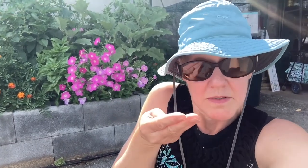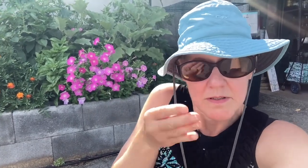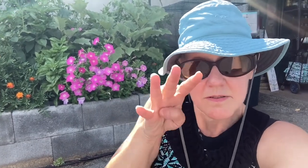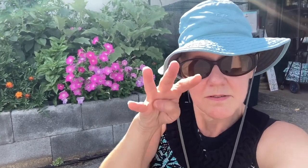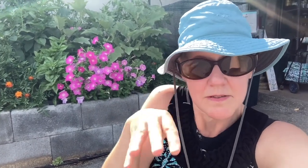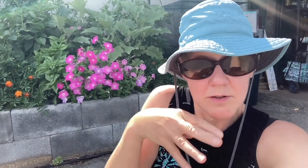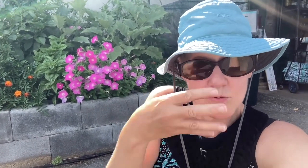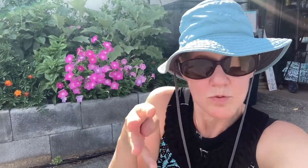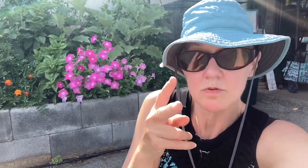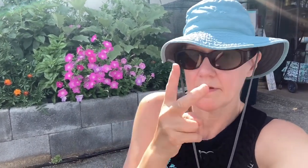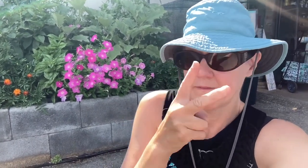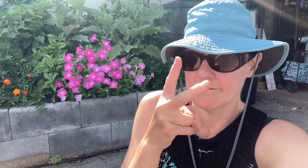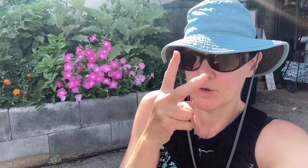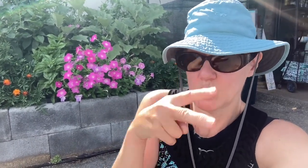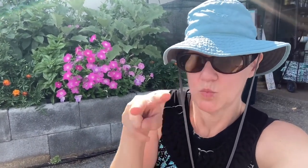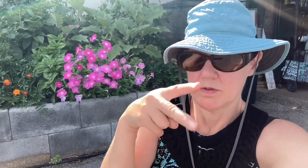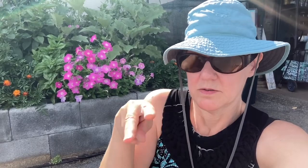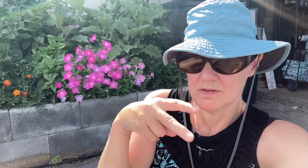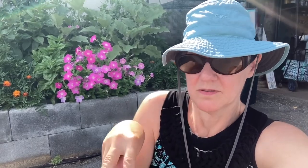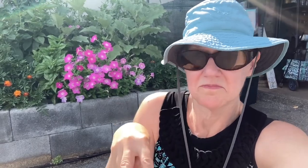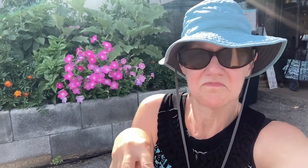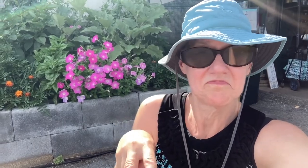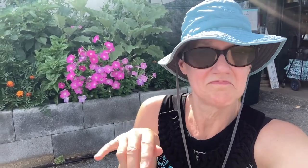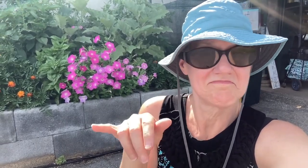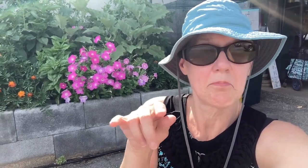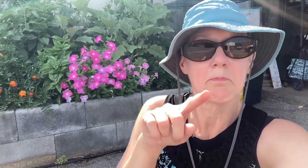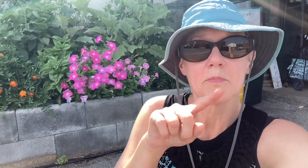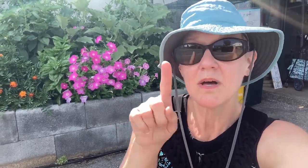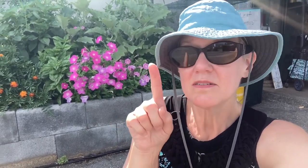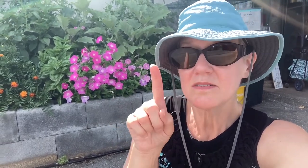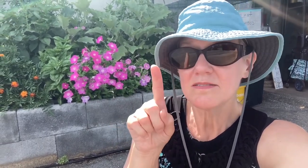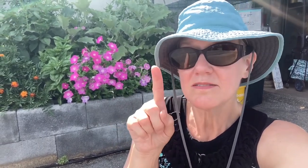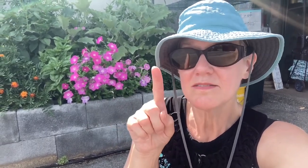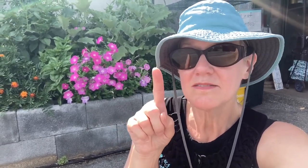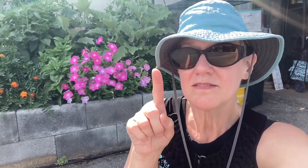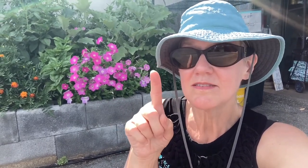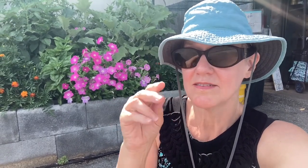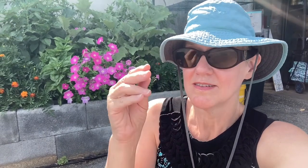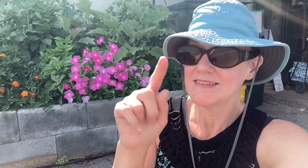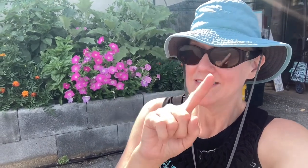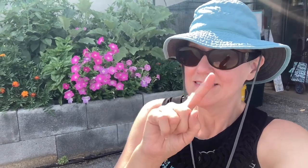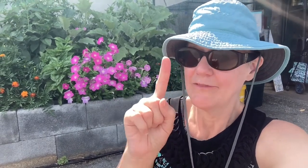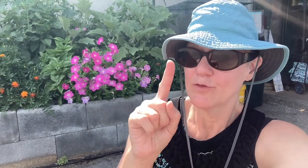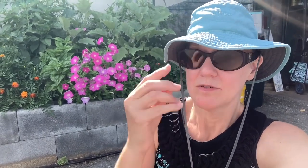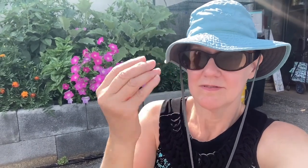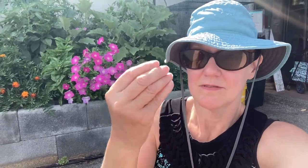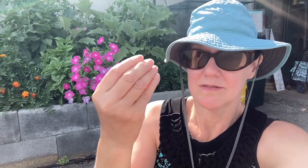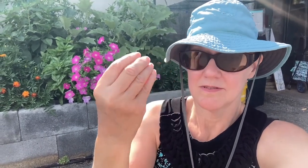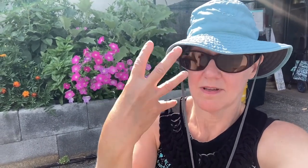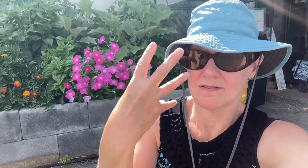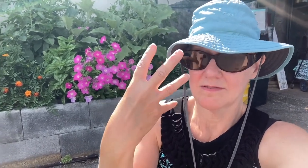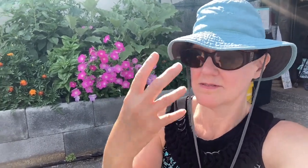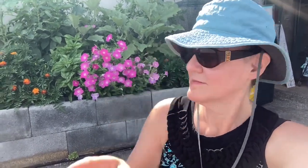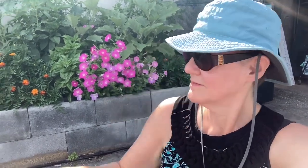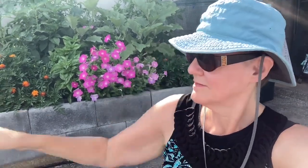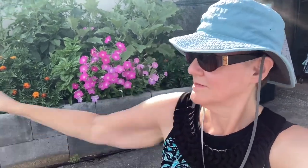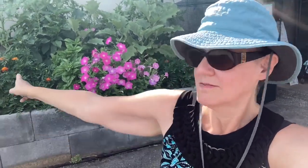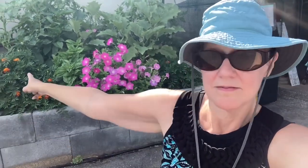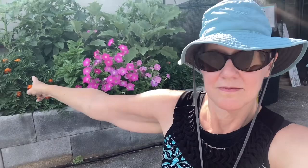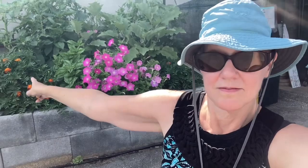deadhead both of them. They're on the same feeding schedule of every 2 weeks, but they get different amounts